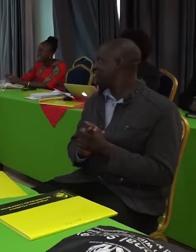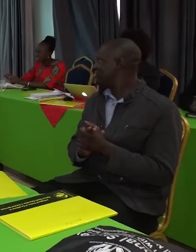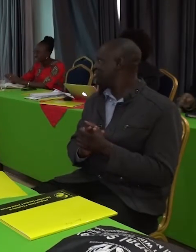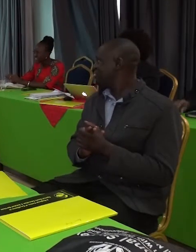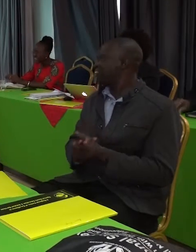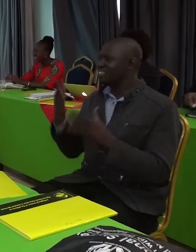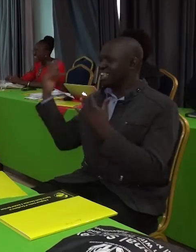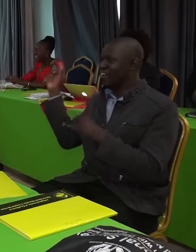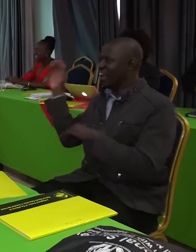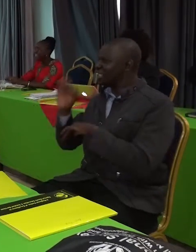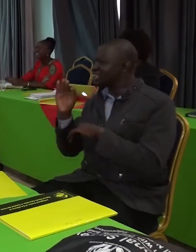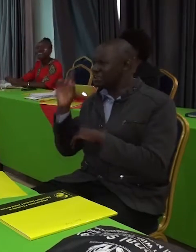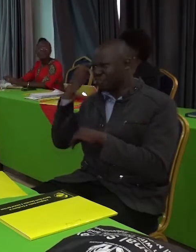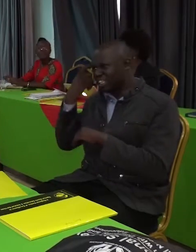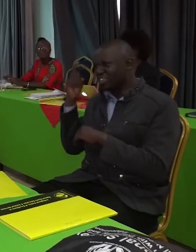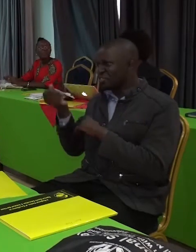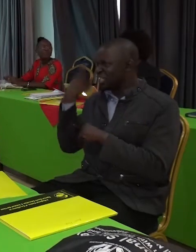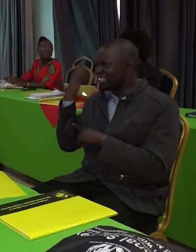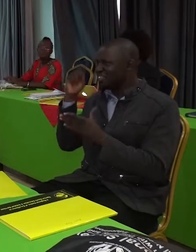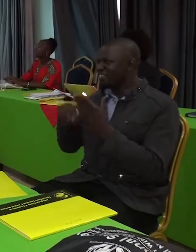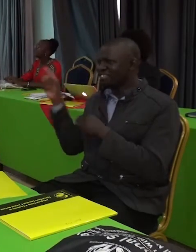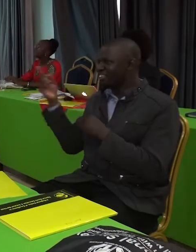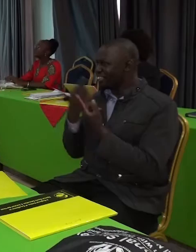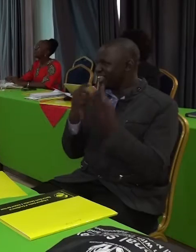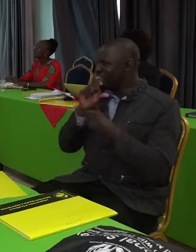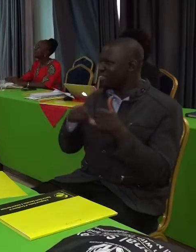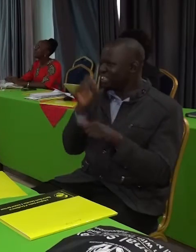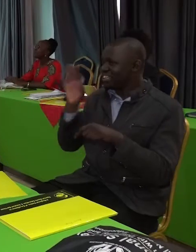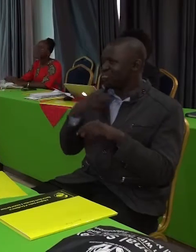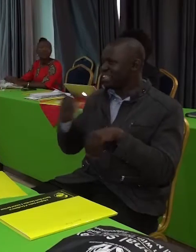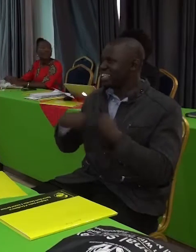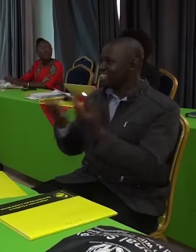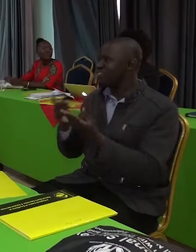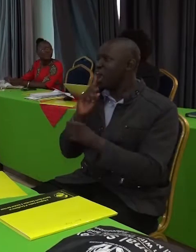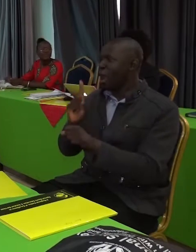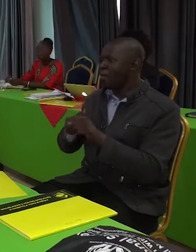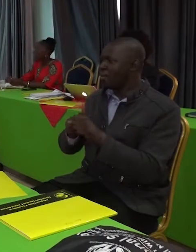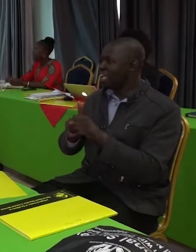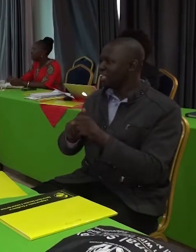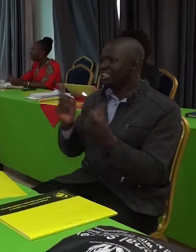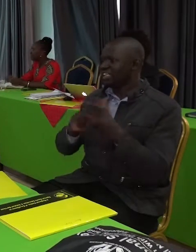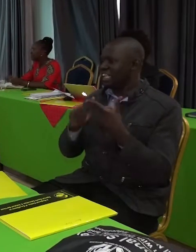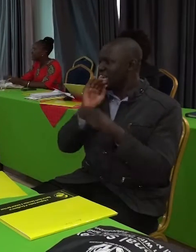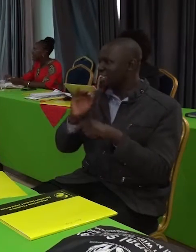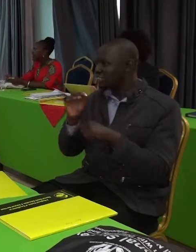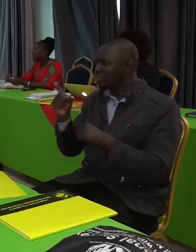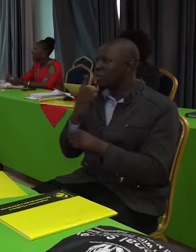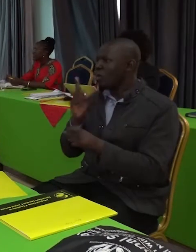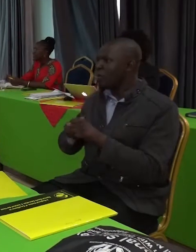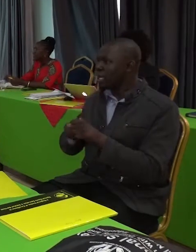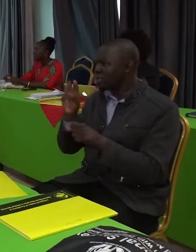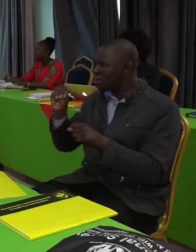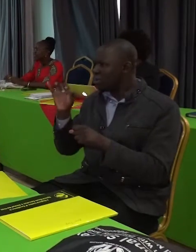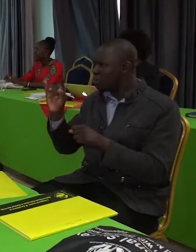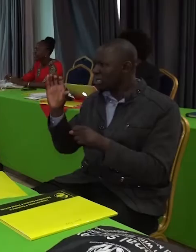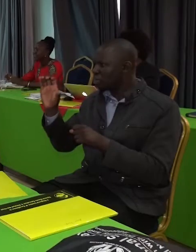If I gave this mic to pass round so that we can talk about the policies that he's talked about, will we be